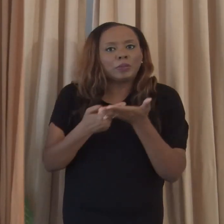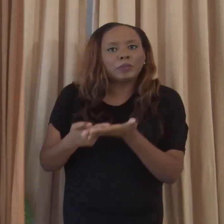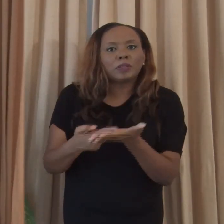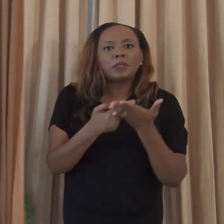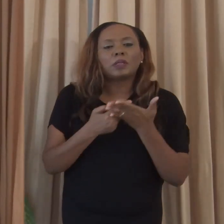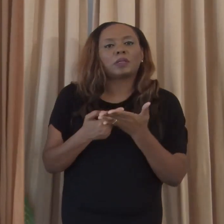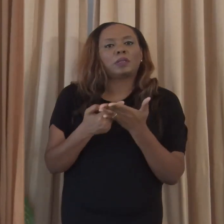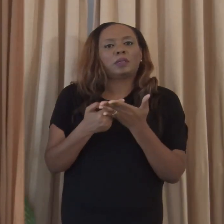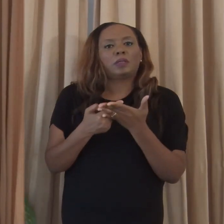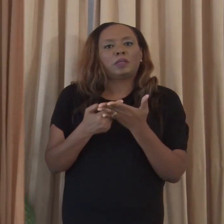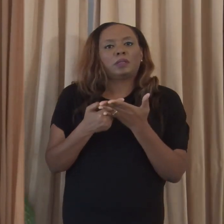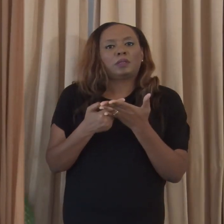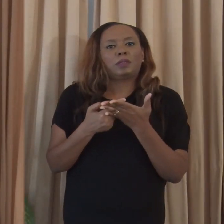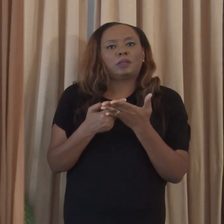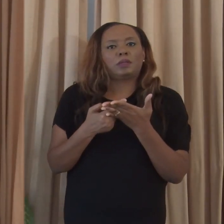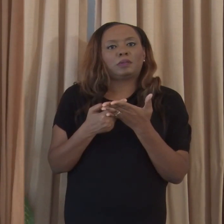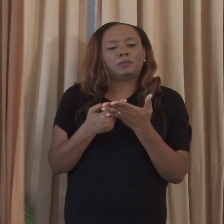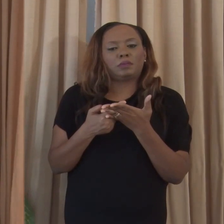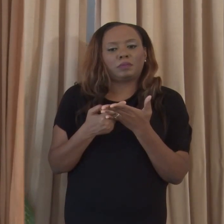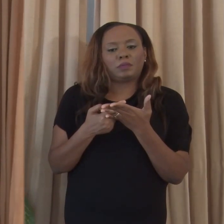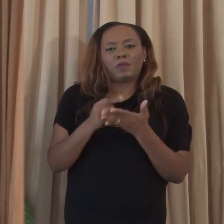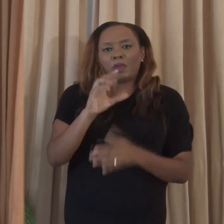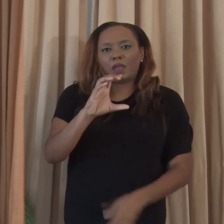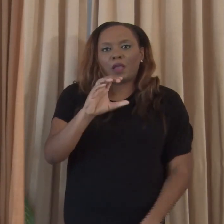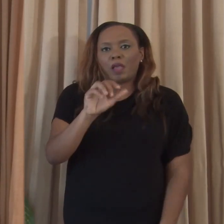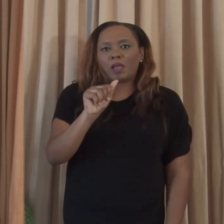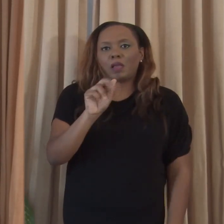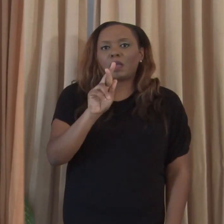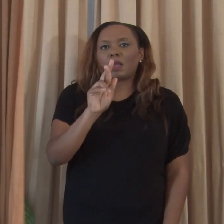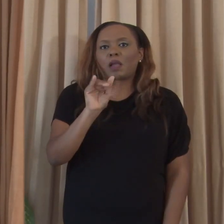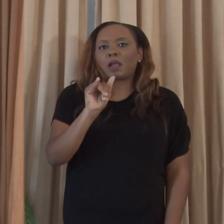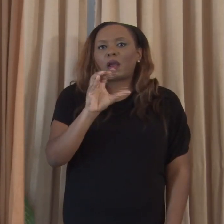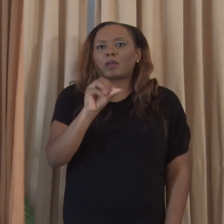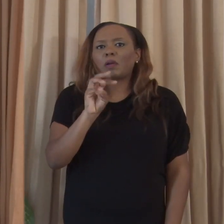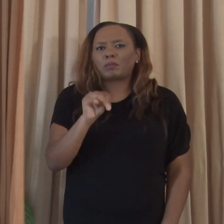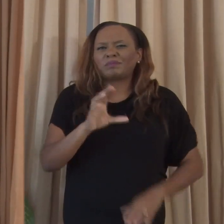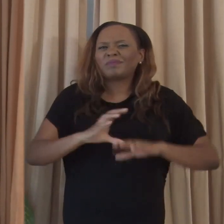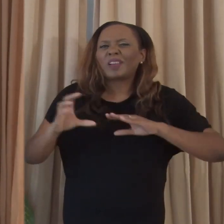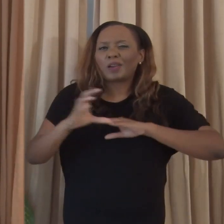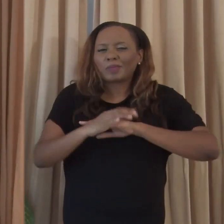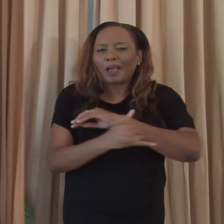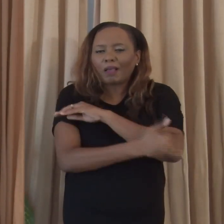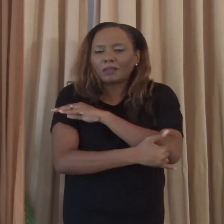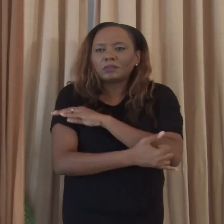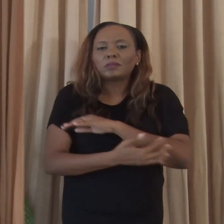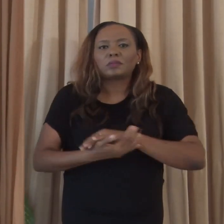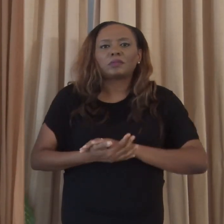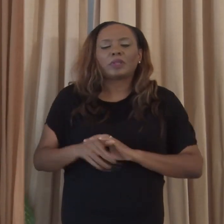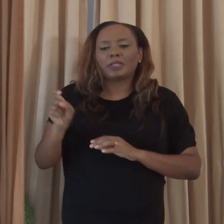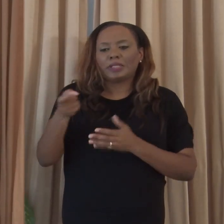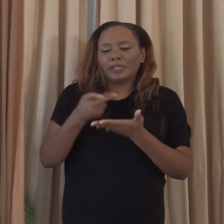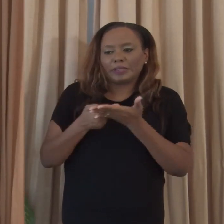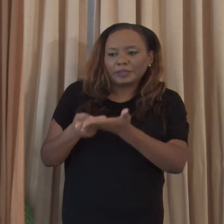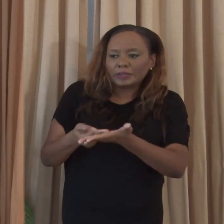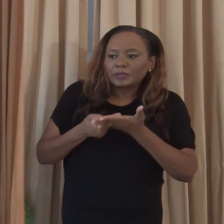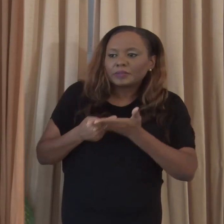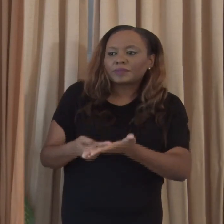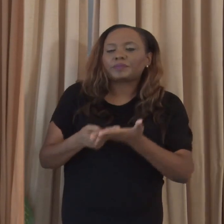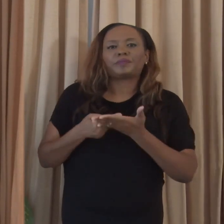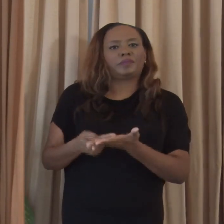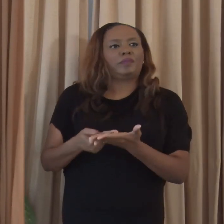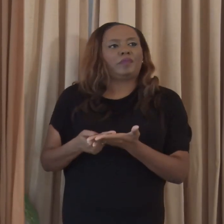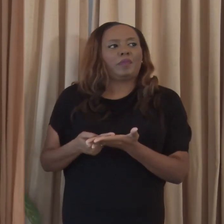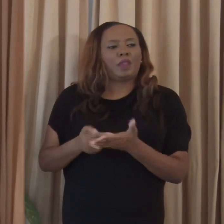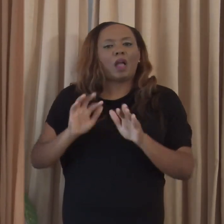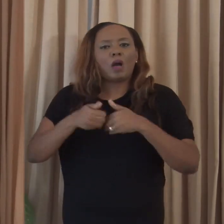our colleague states in CARICOM going forward is the need for us to be able to access them if the need arises, and the terms on which they will be